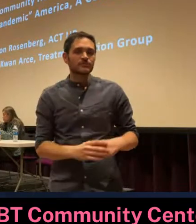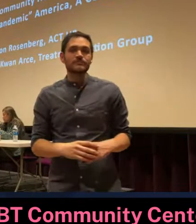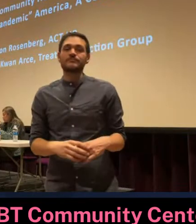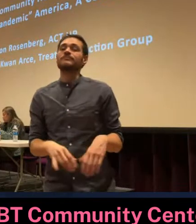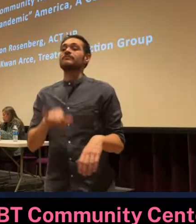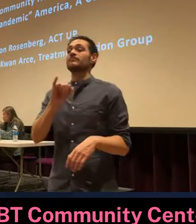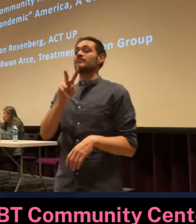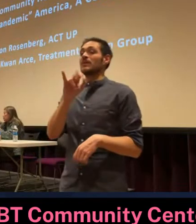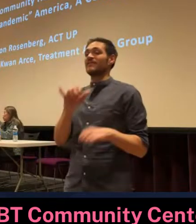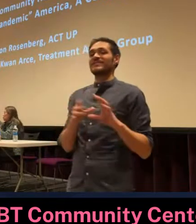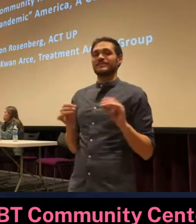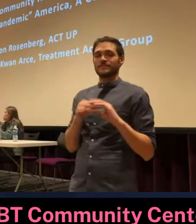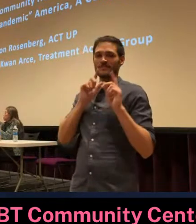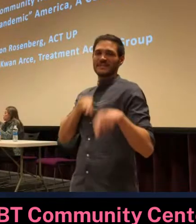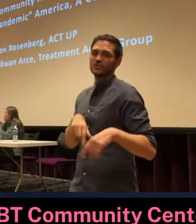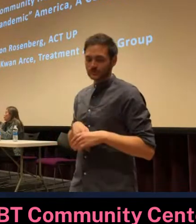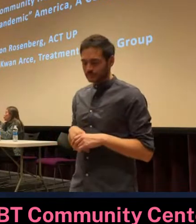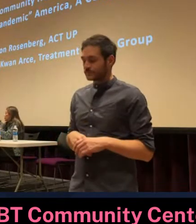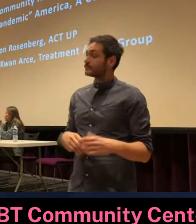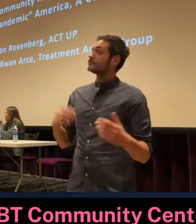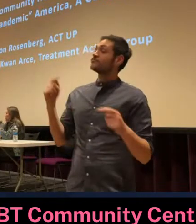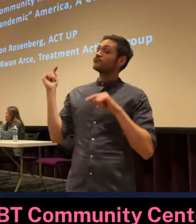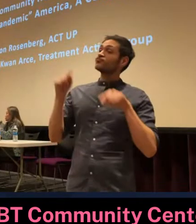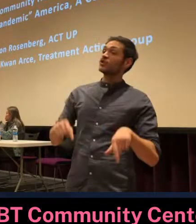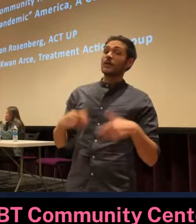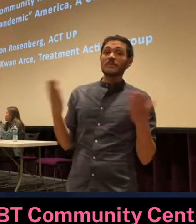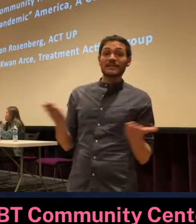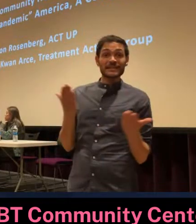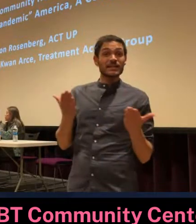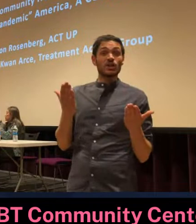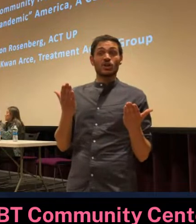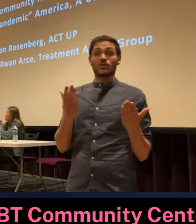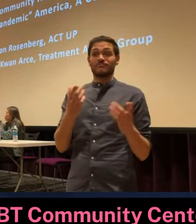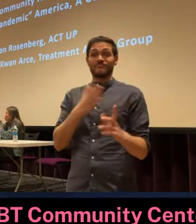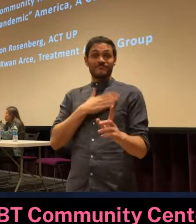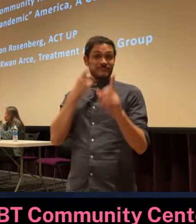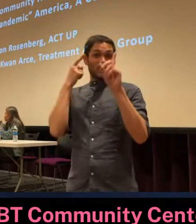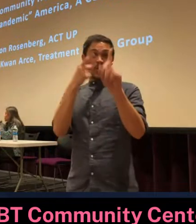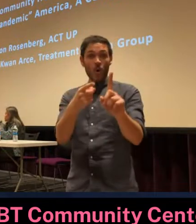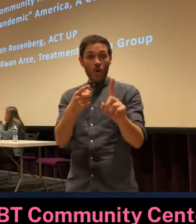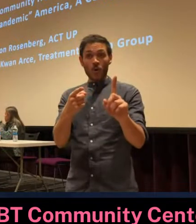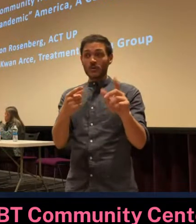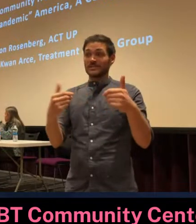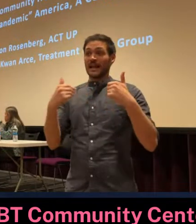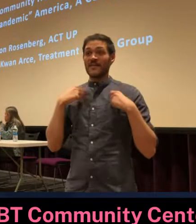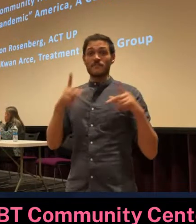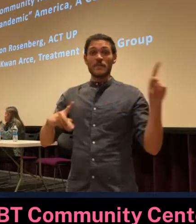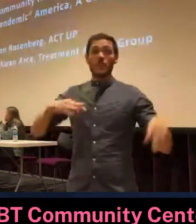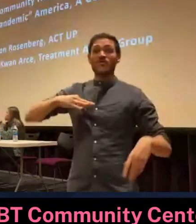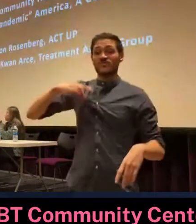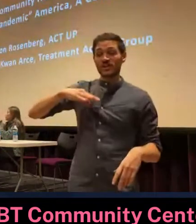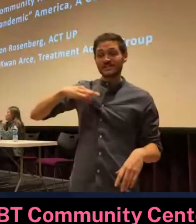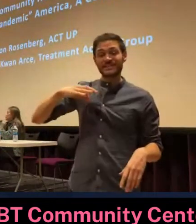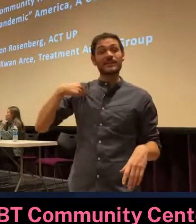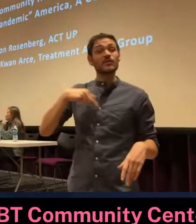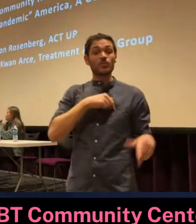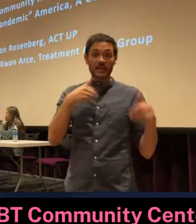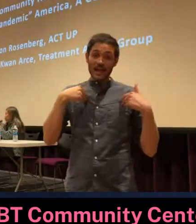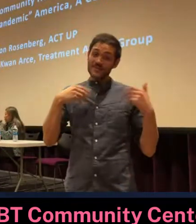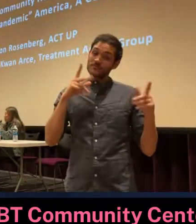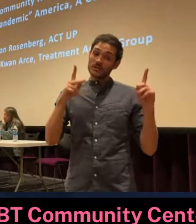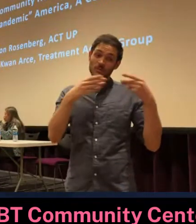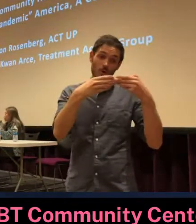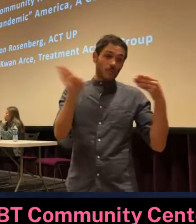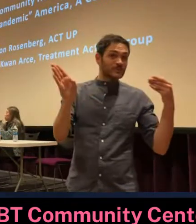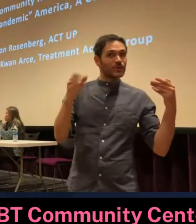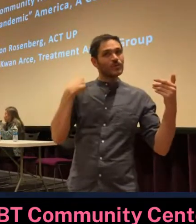also the goal is to have more people volunteer, because we have to open doors and the connections to the people that